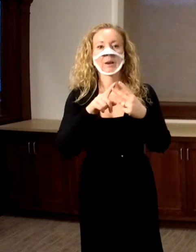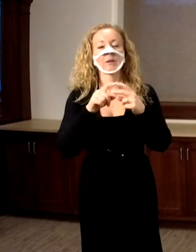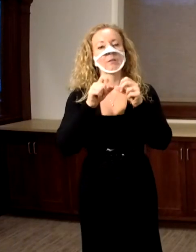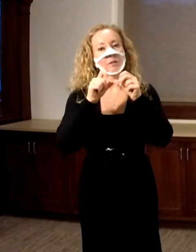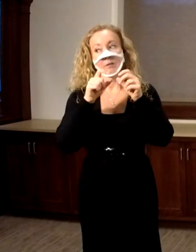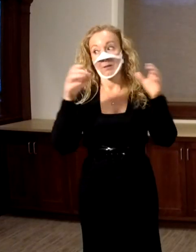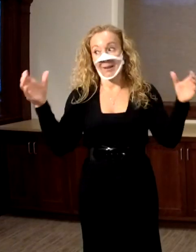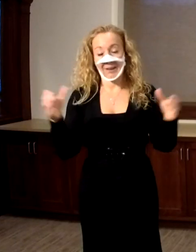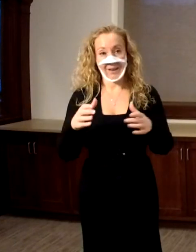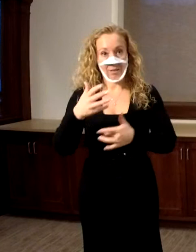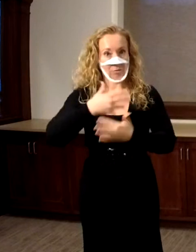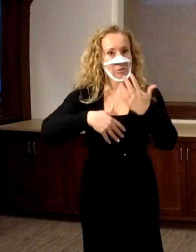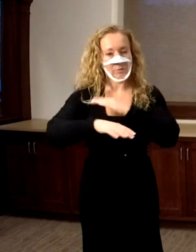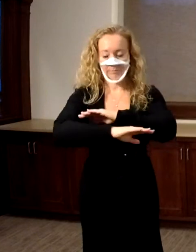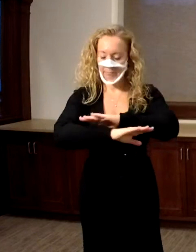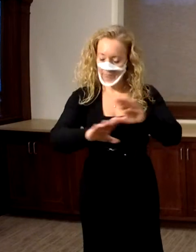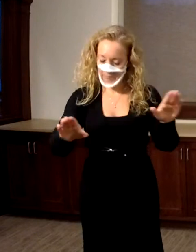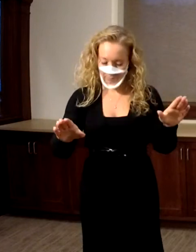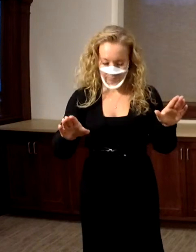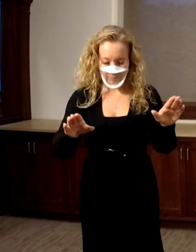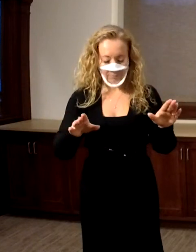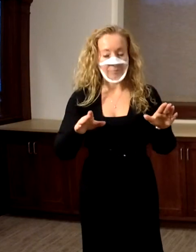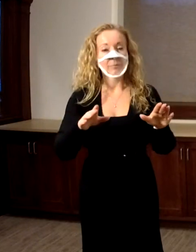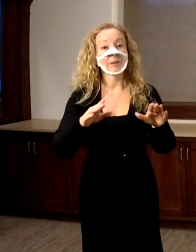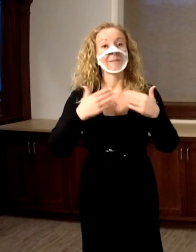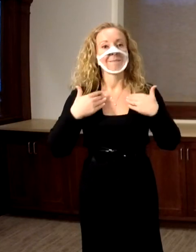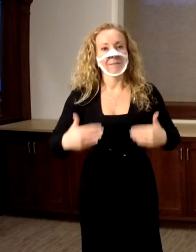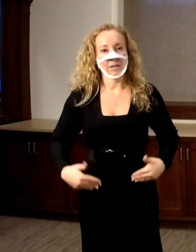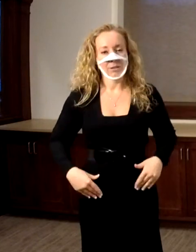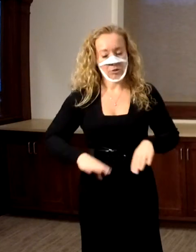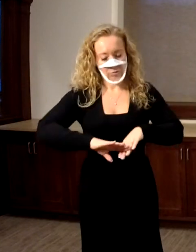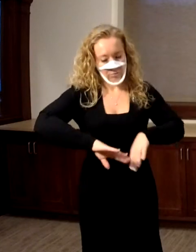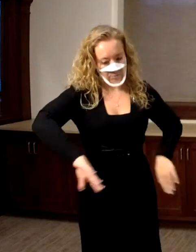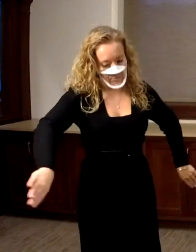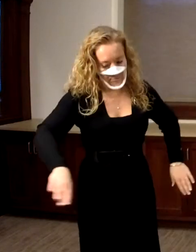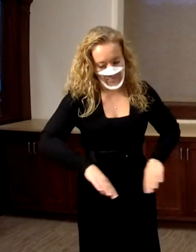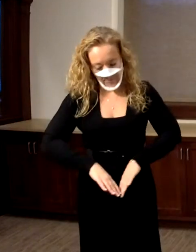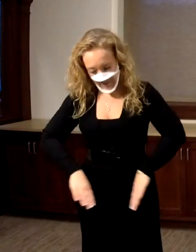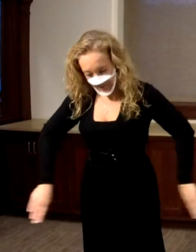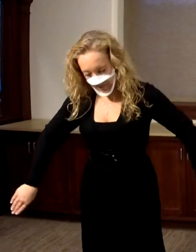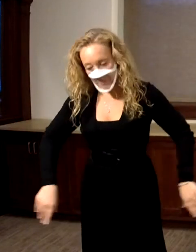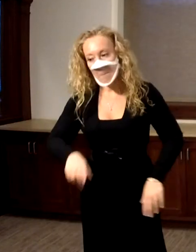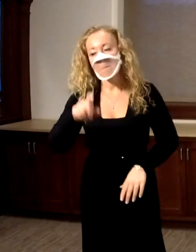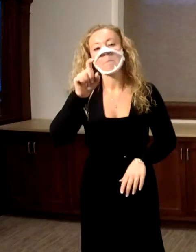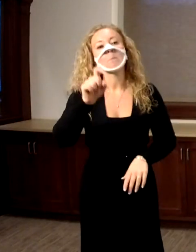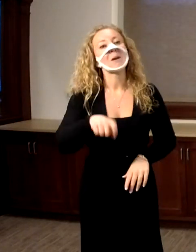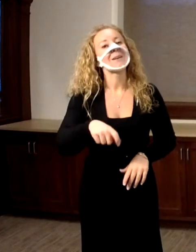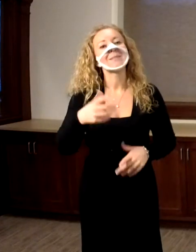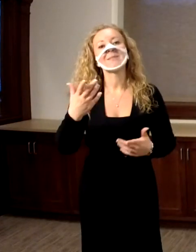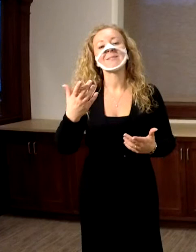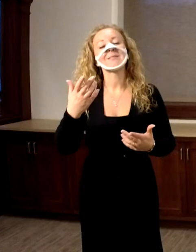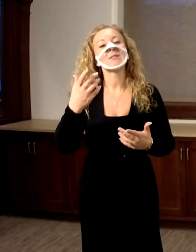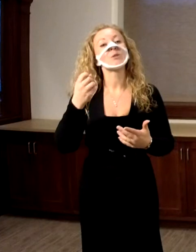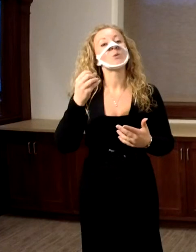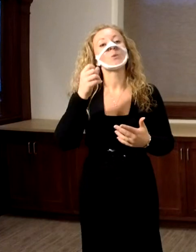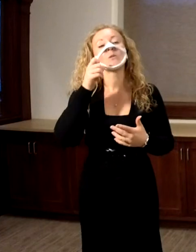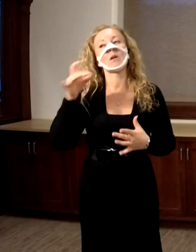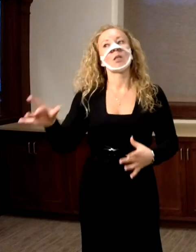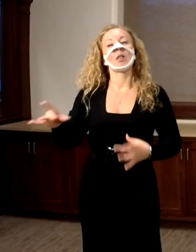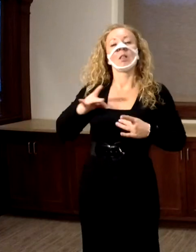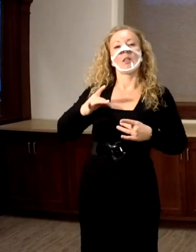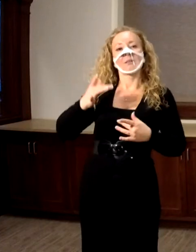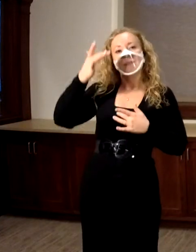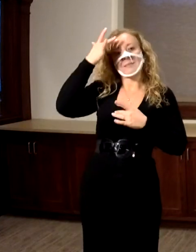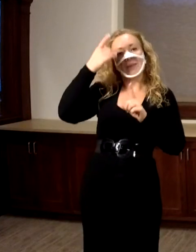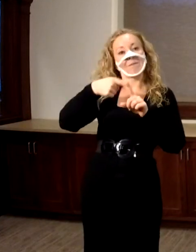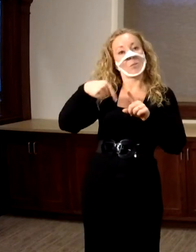limit our gatherings, continuing to keep physical distance from each other so that we don't become infected by this deadly virus. You